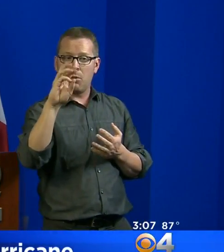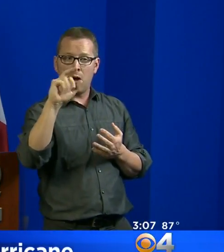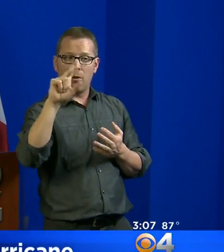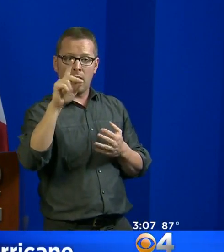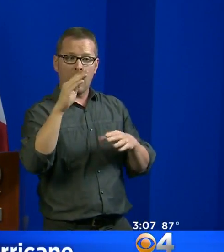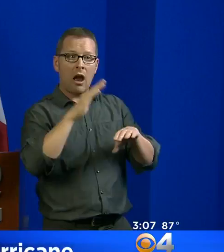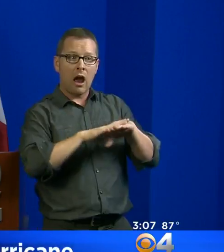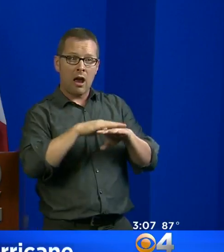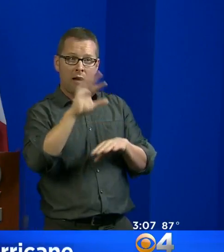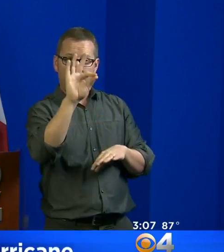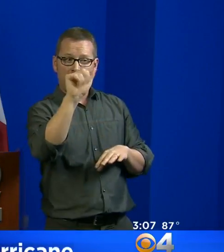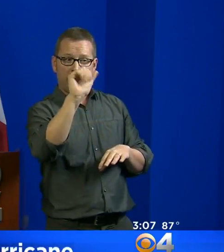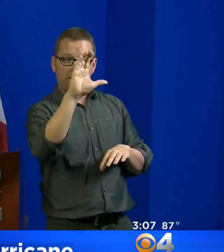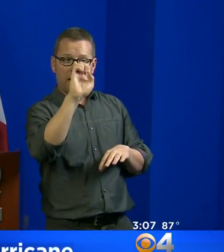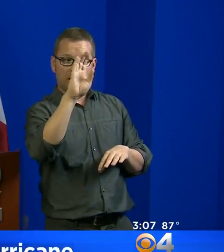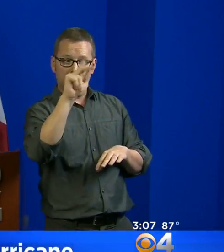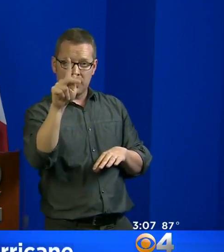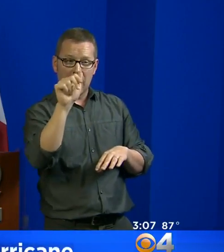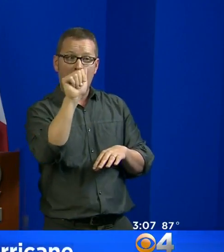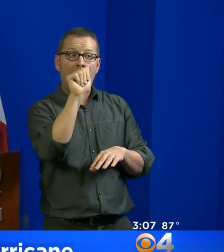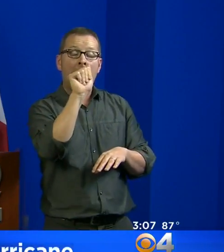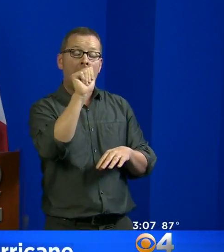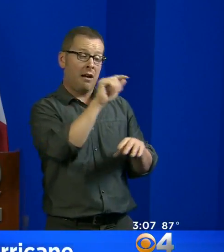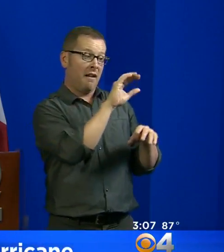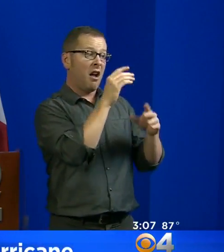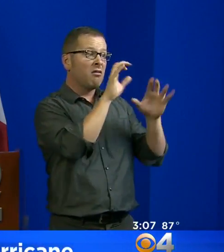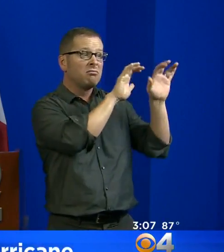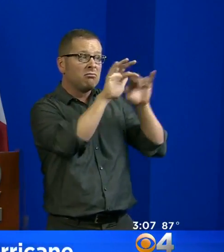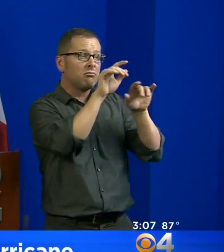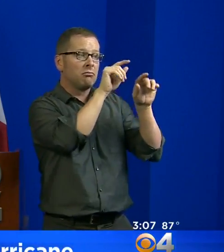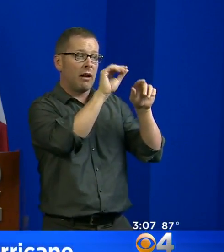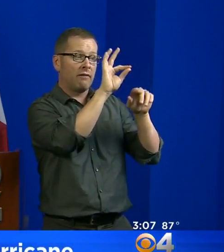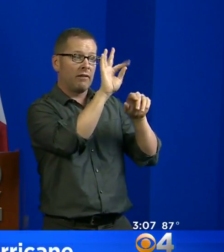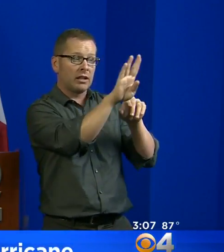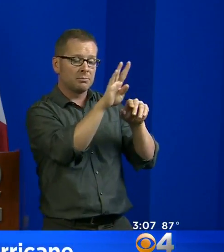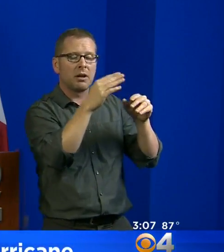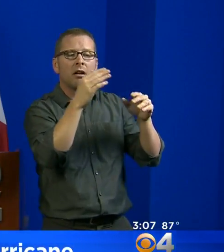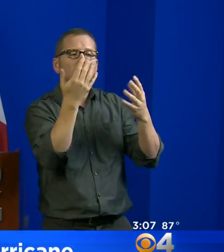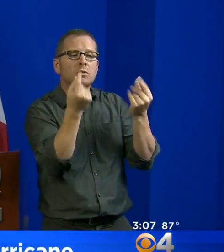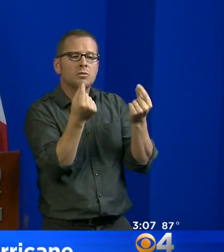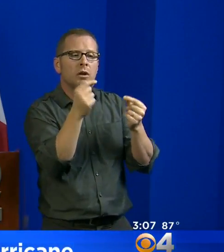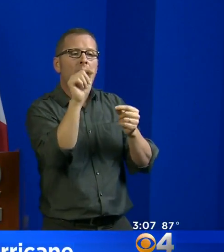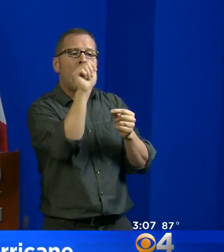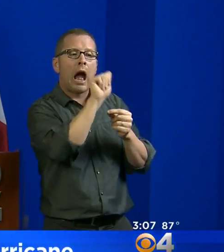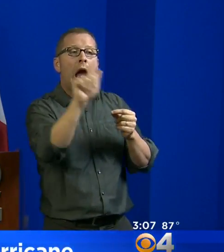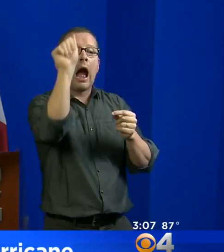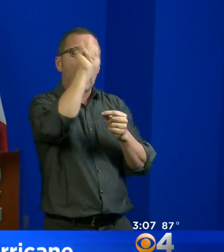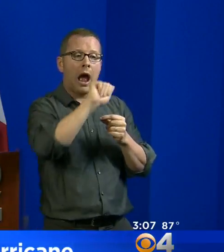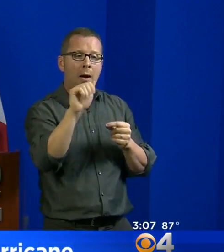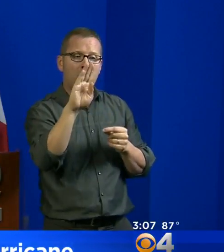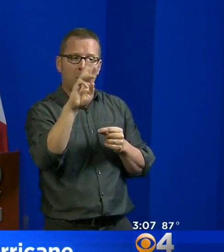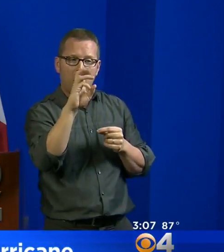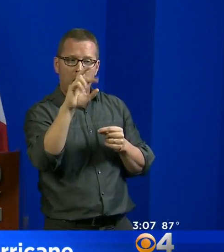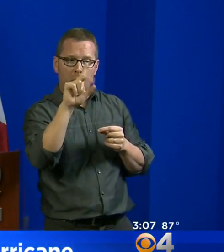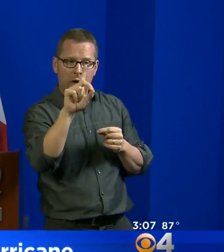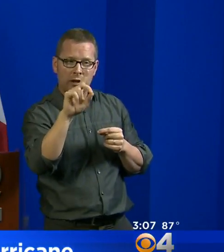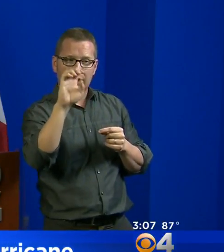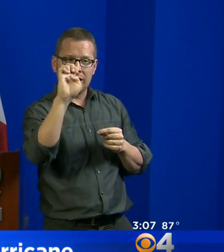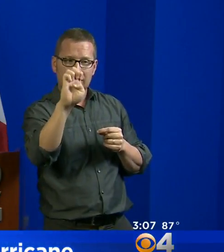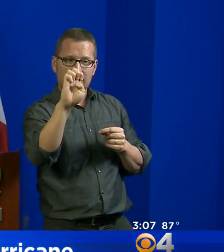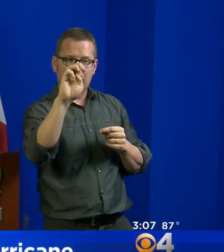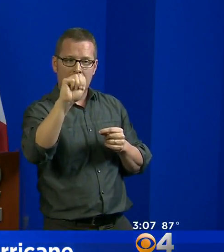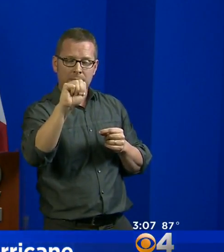The Broward.org Hurricane website contains a wealth of information, and it'll feature up-to-date information on